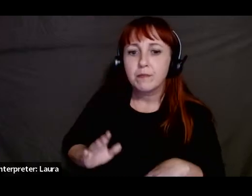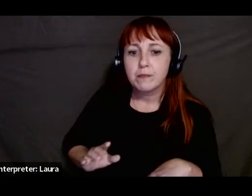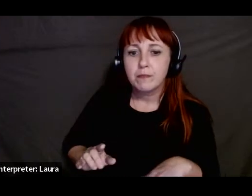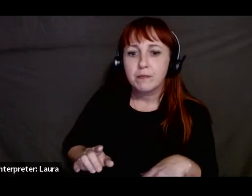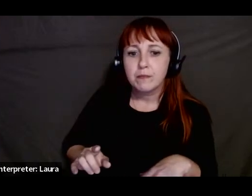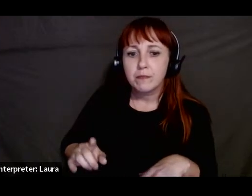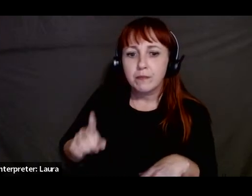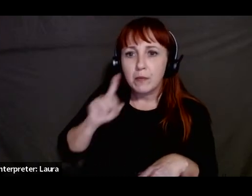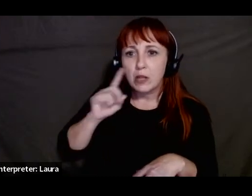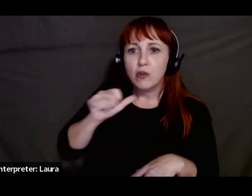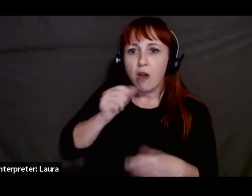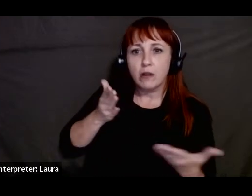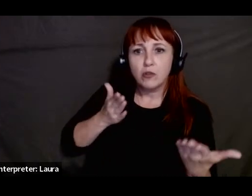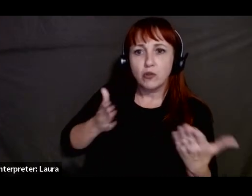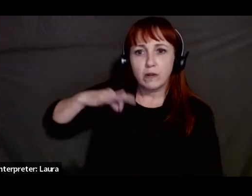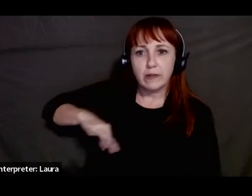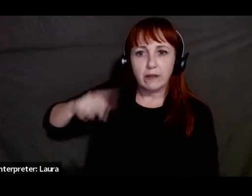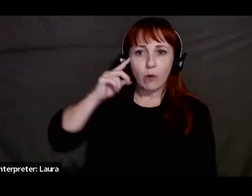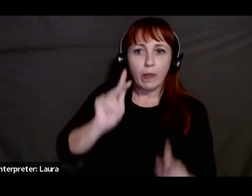the people.